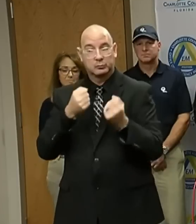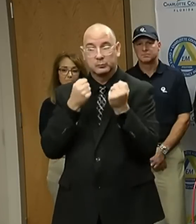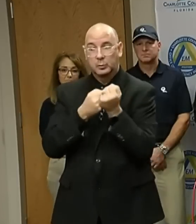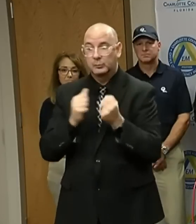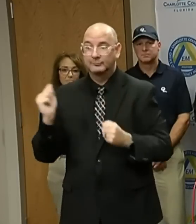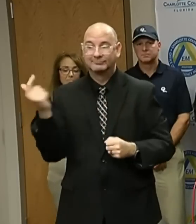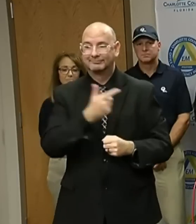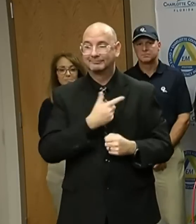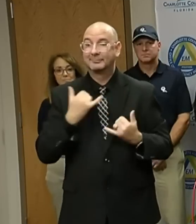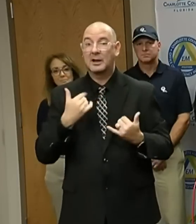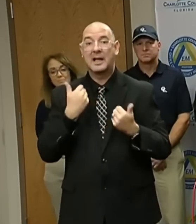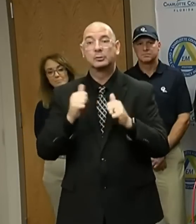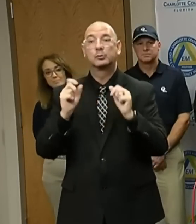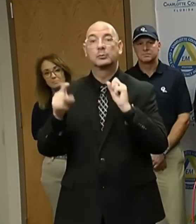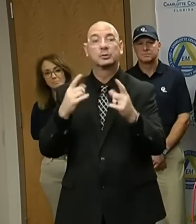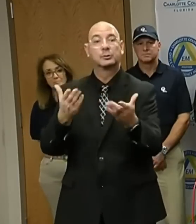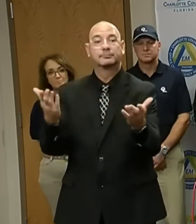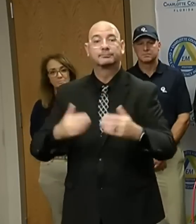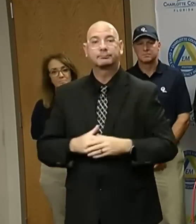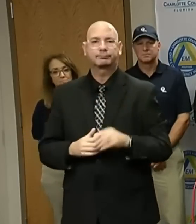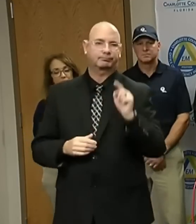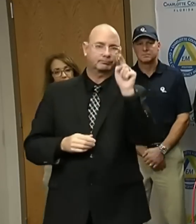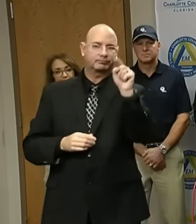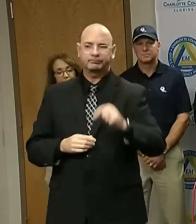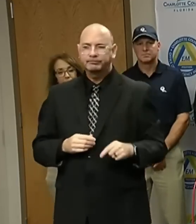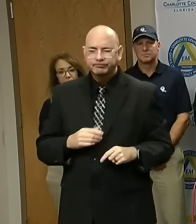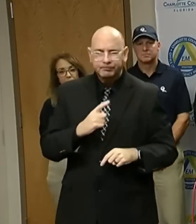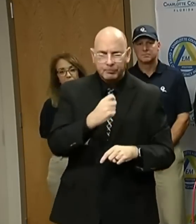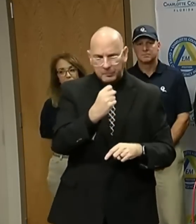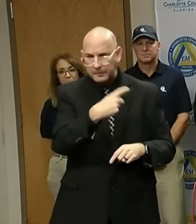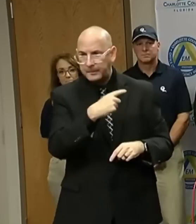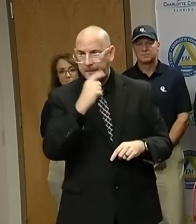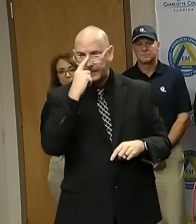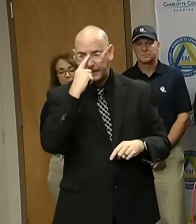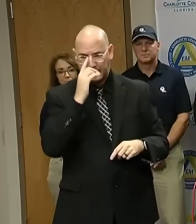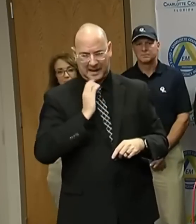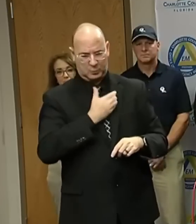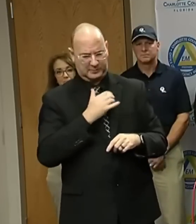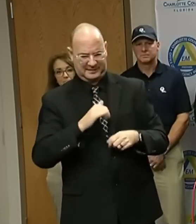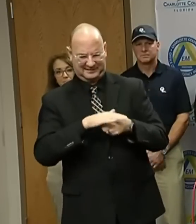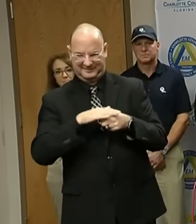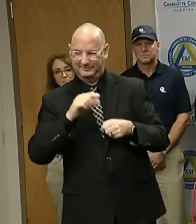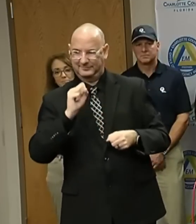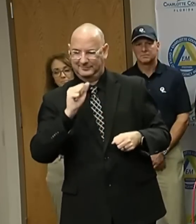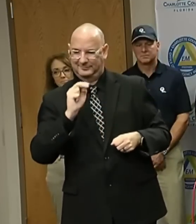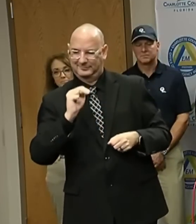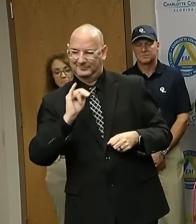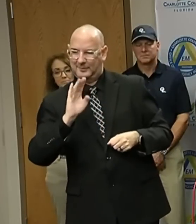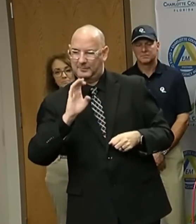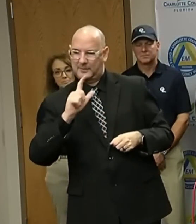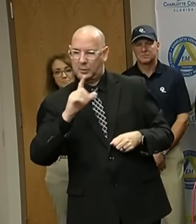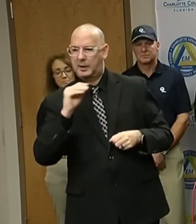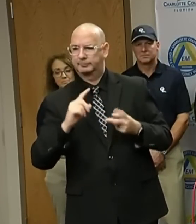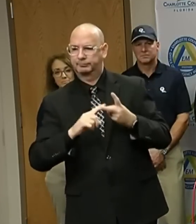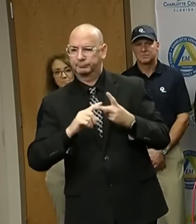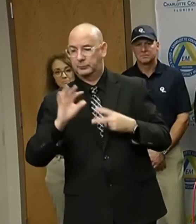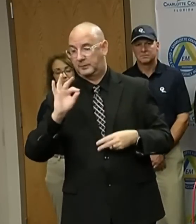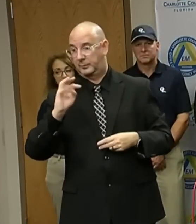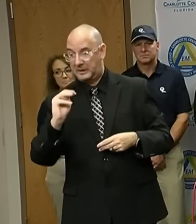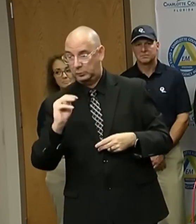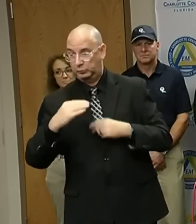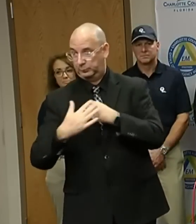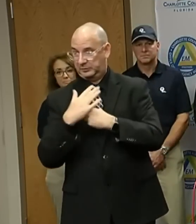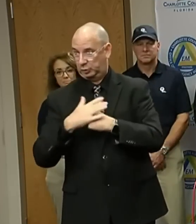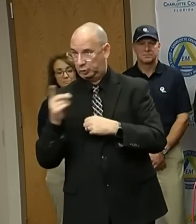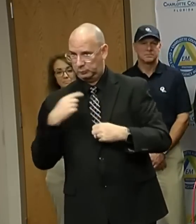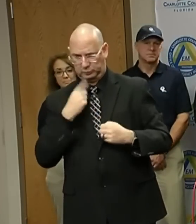questions. Governor, in our area, Sanibel Islands, Fort Myers Beach, the images are devastating. And we know that